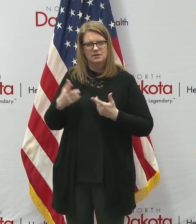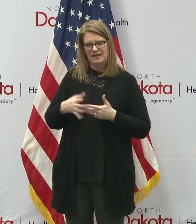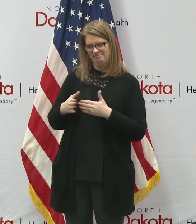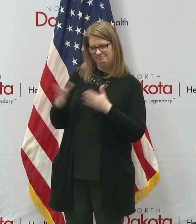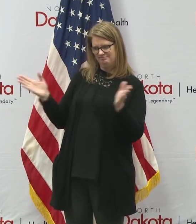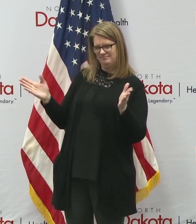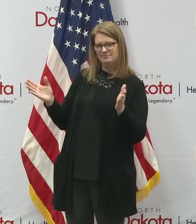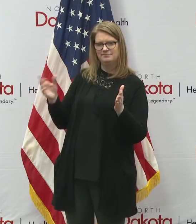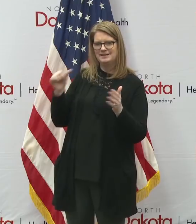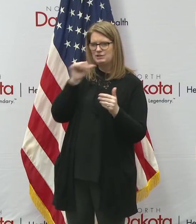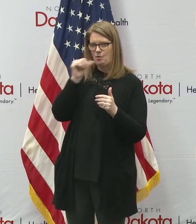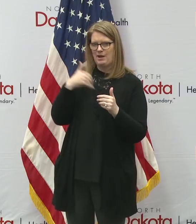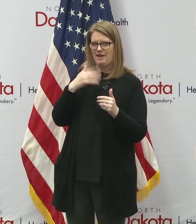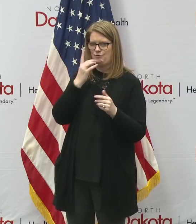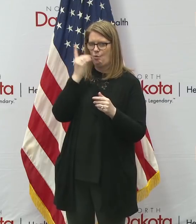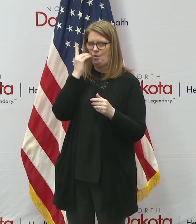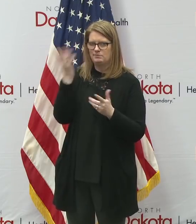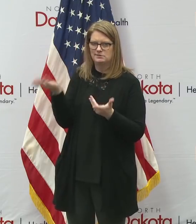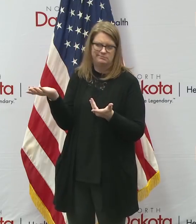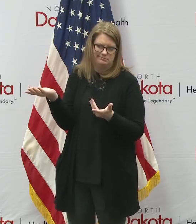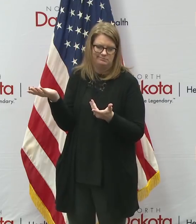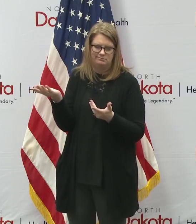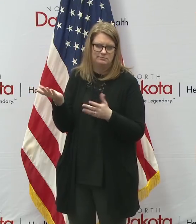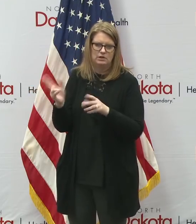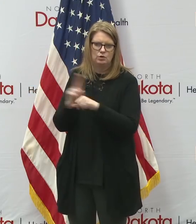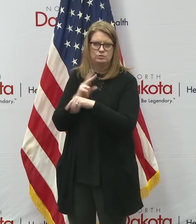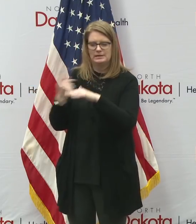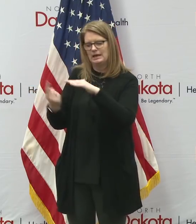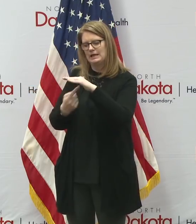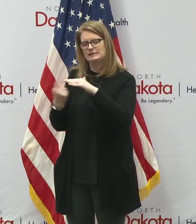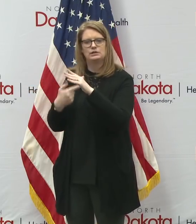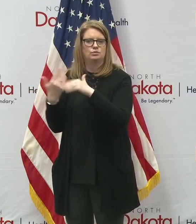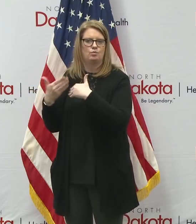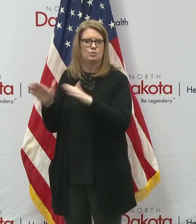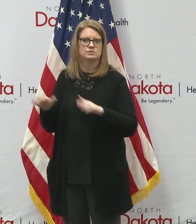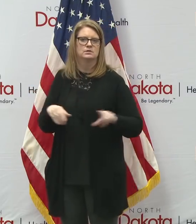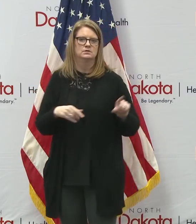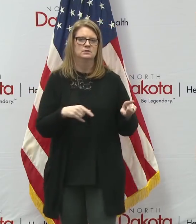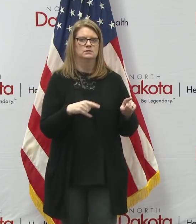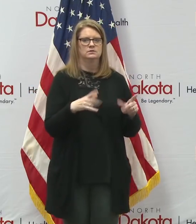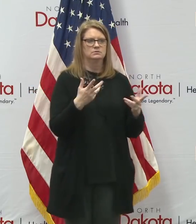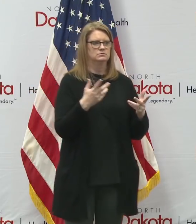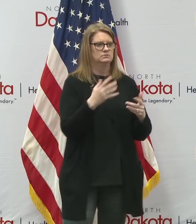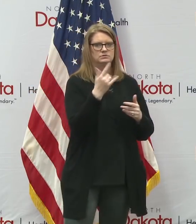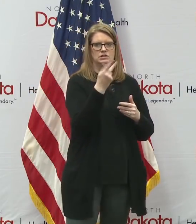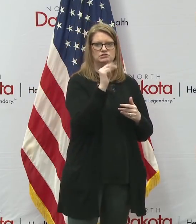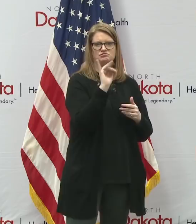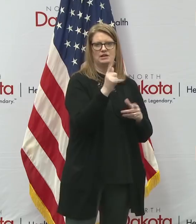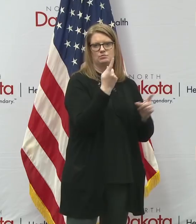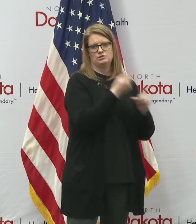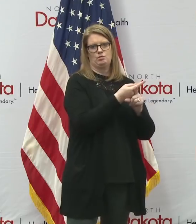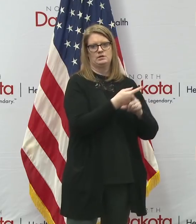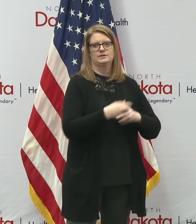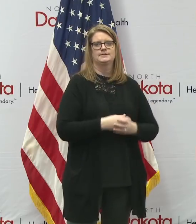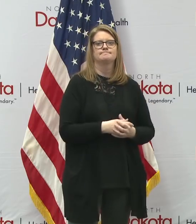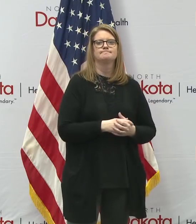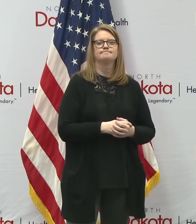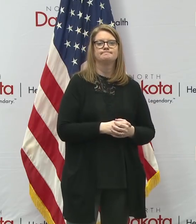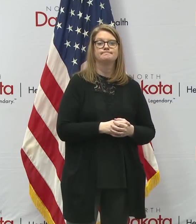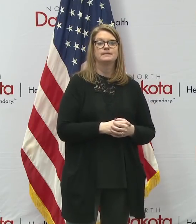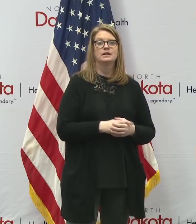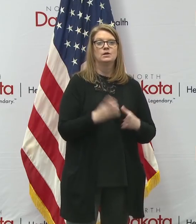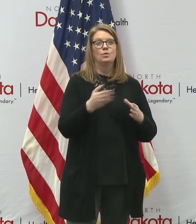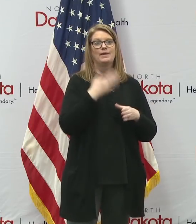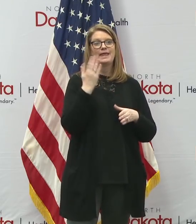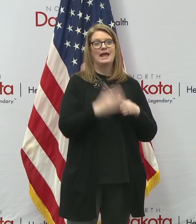have dorm rooms, which can be used as isolation rooms for hospitals. So General's completely correct on that answer. Okay, we're